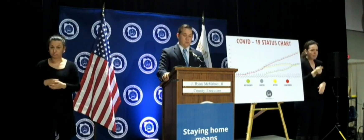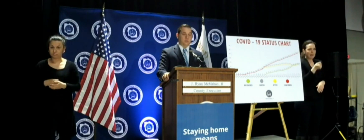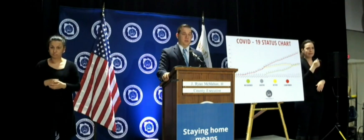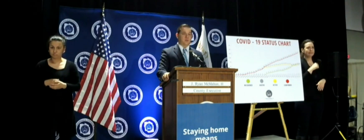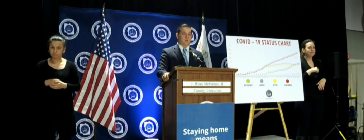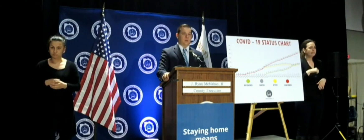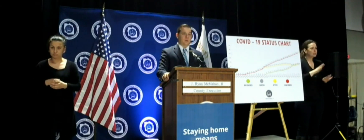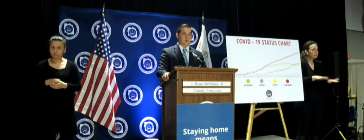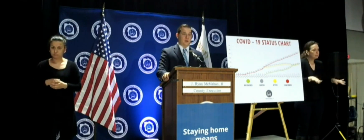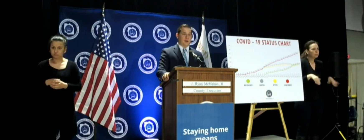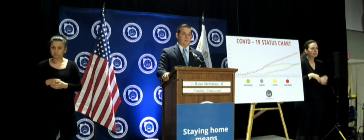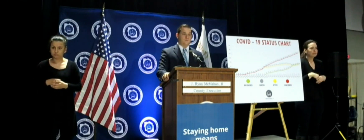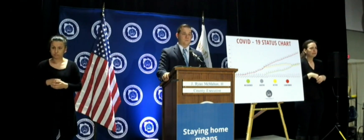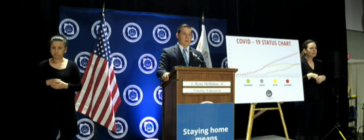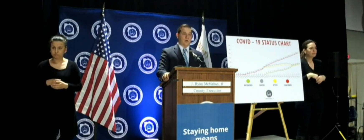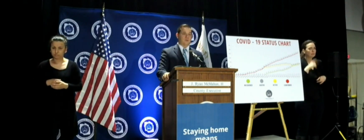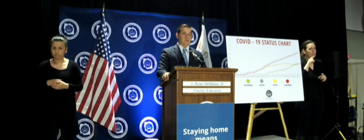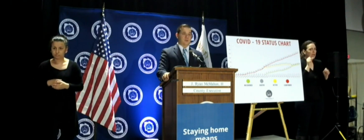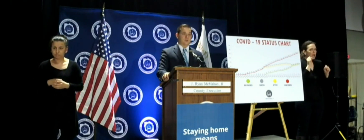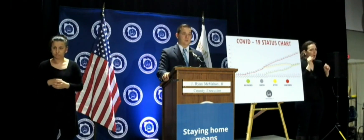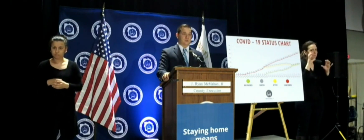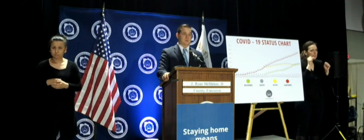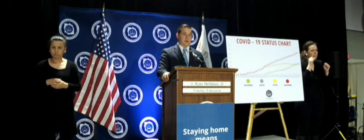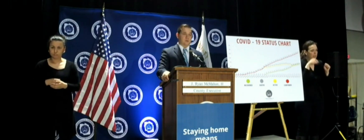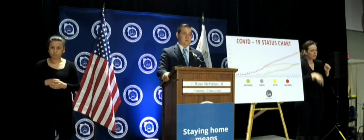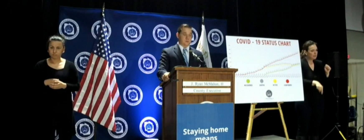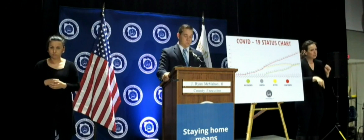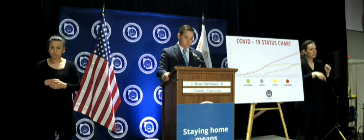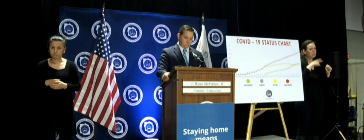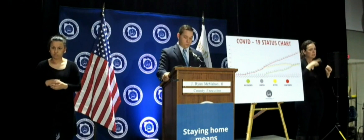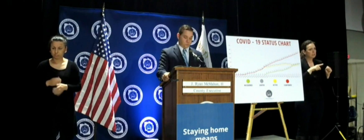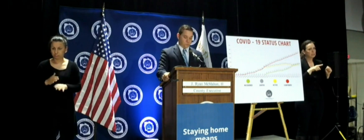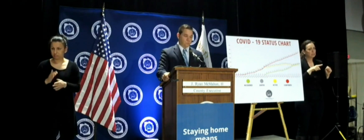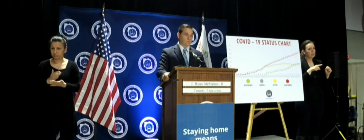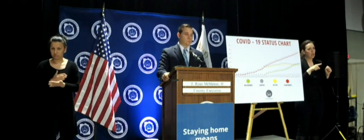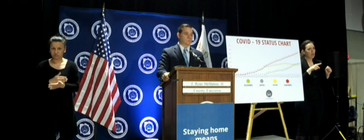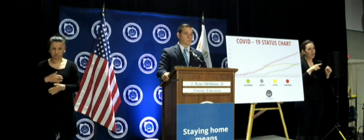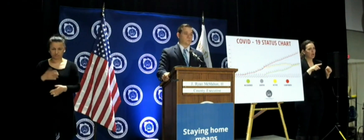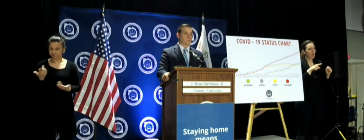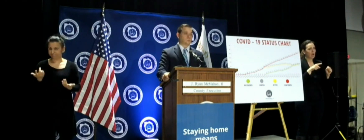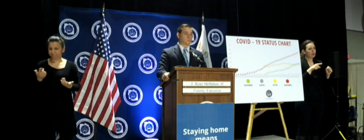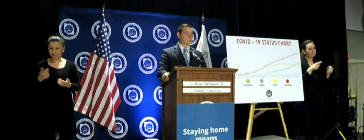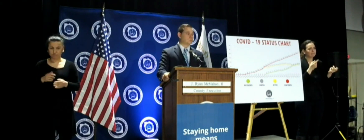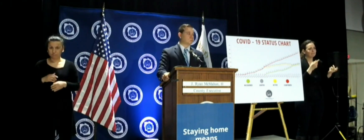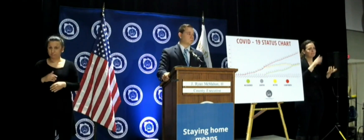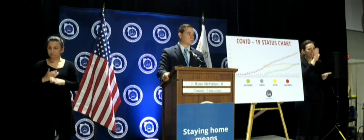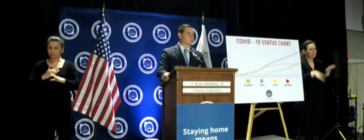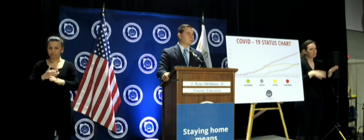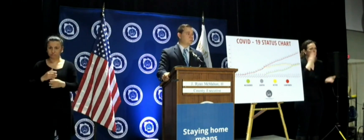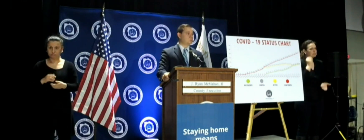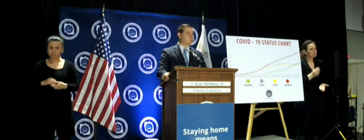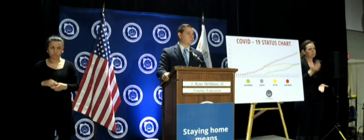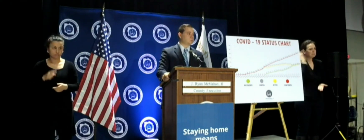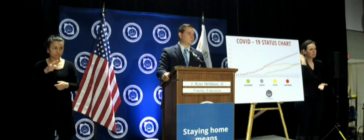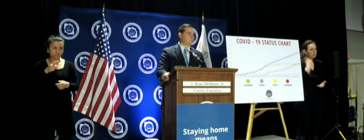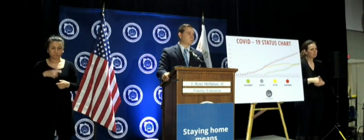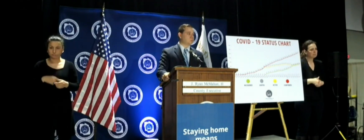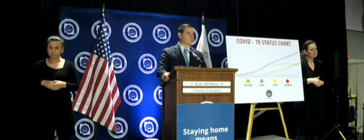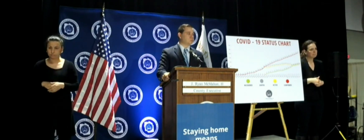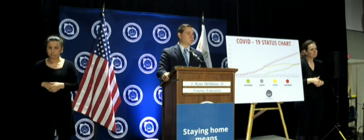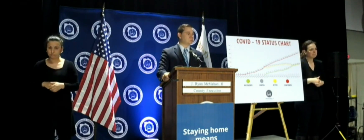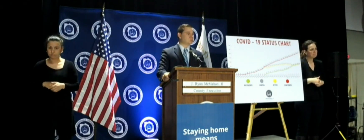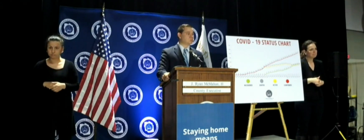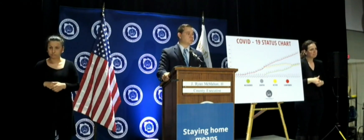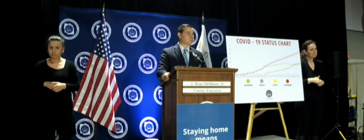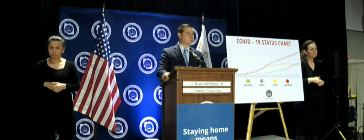really unbelievable how vicious this virus is. Do you have any more on how many